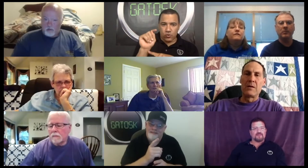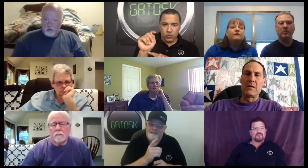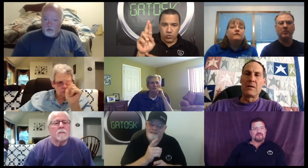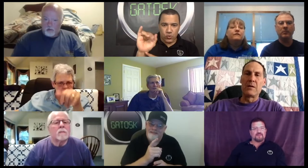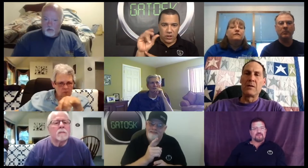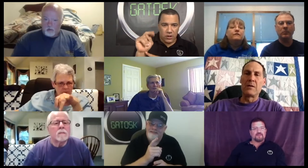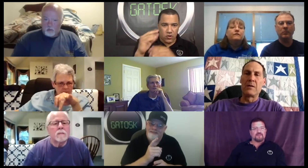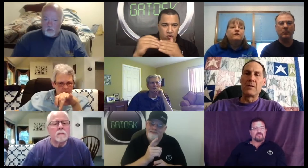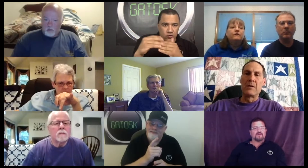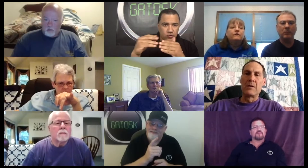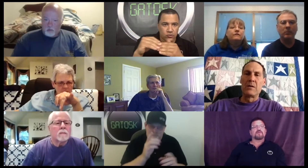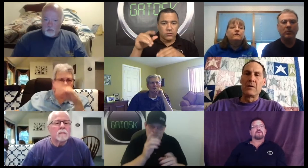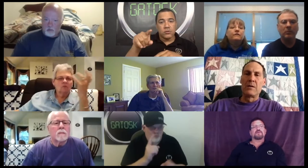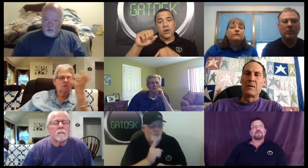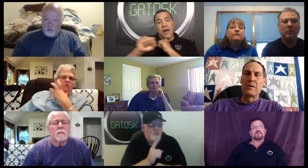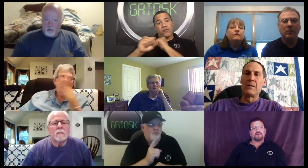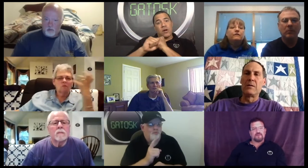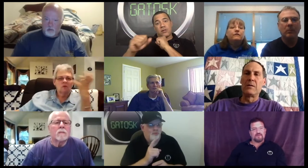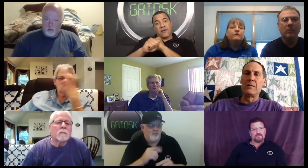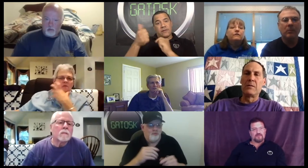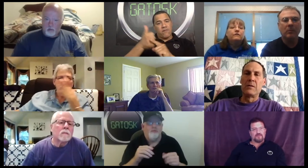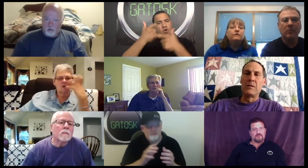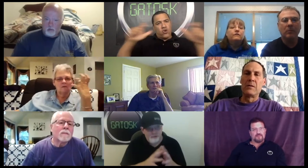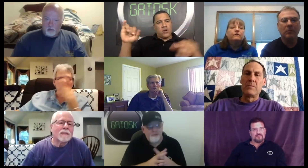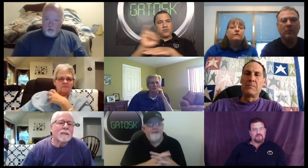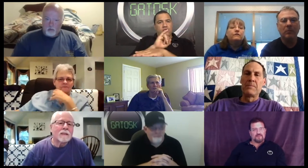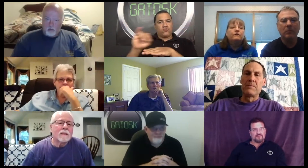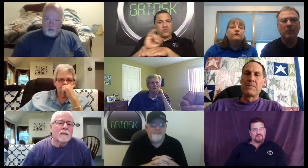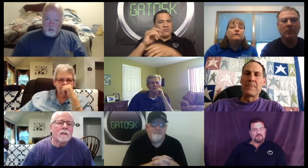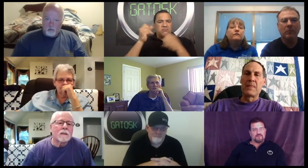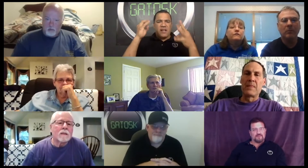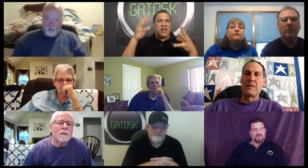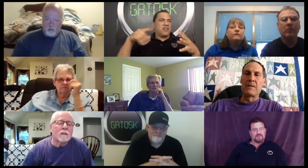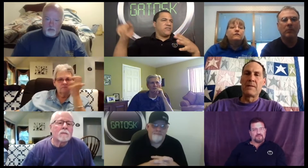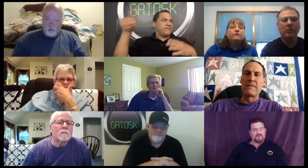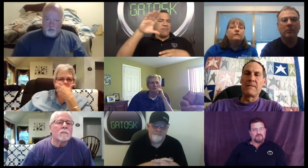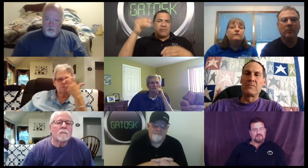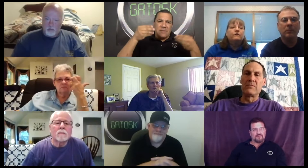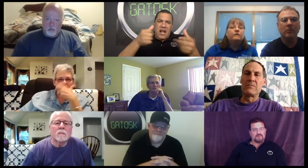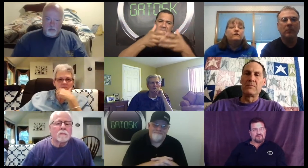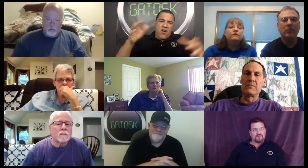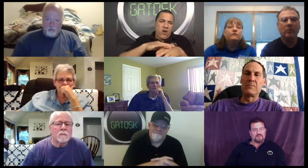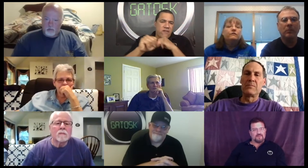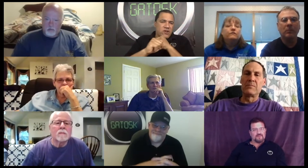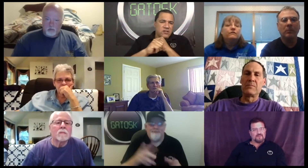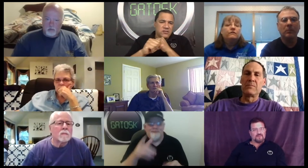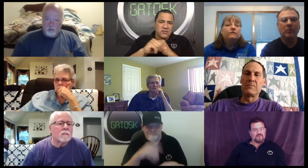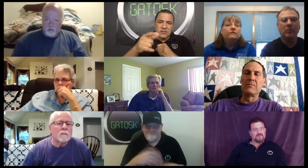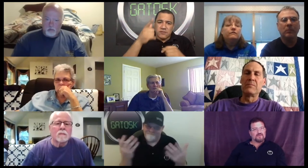larger. It's $500 billion. Advertising itself is a very huge industry. There's a lot of companies spending a lot of